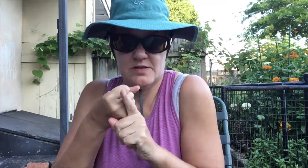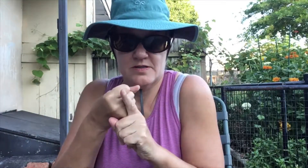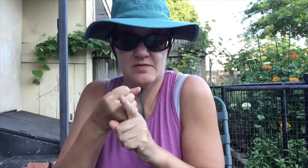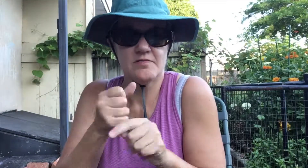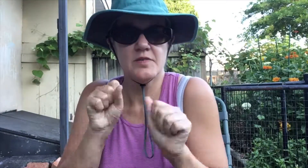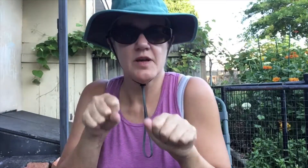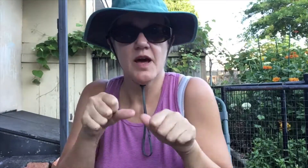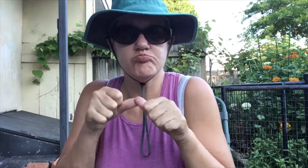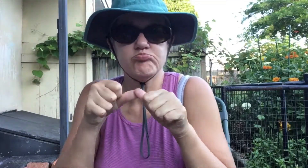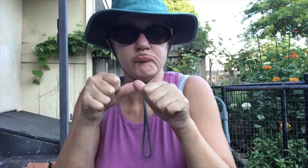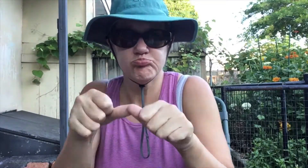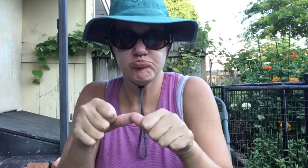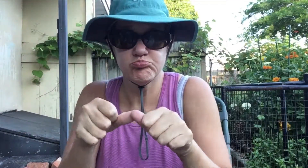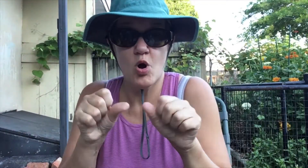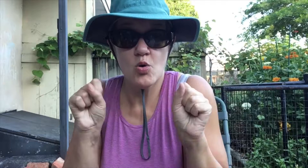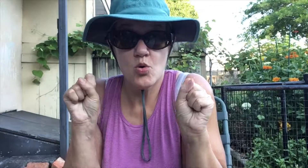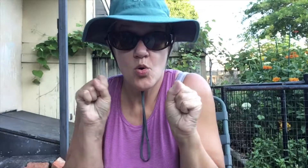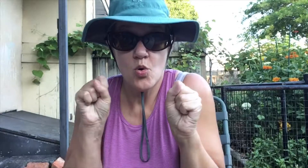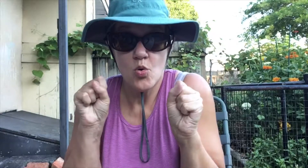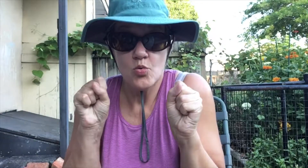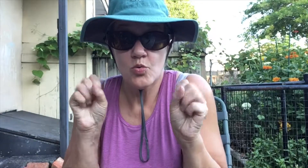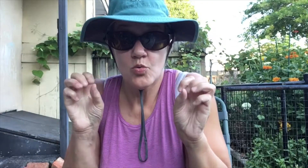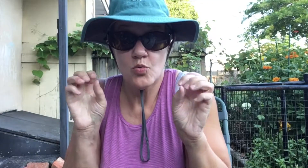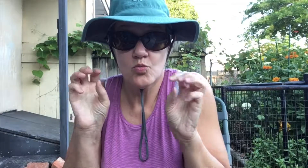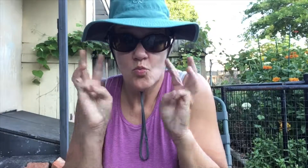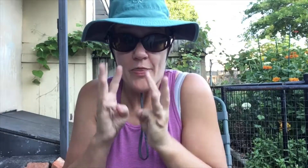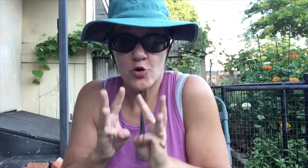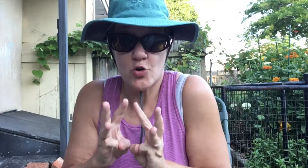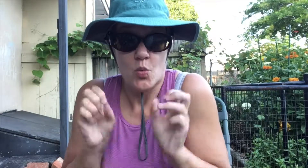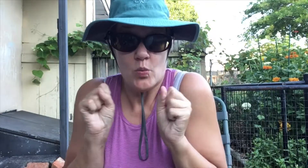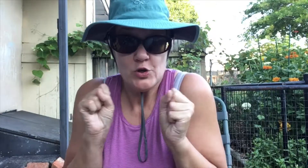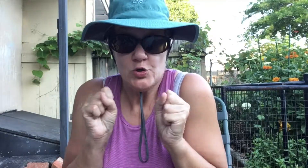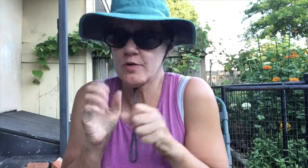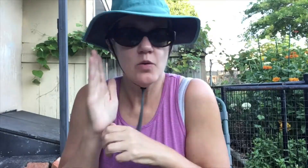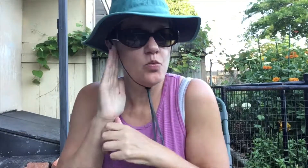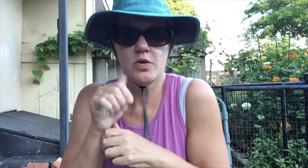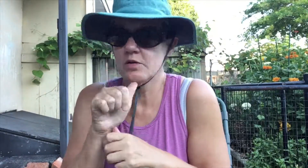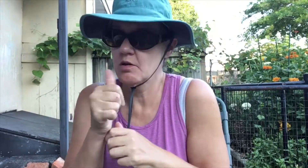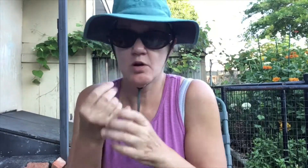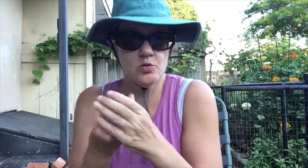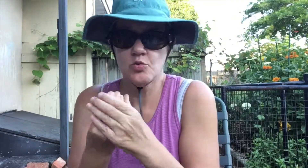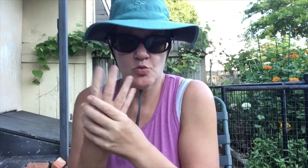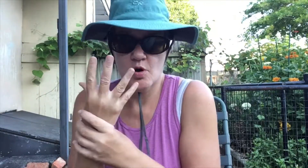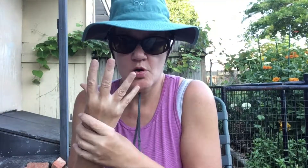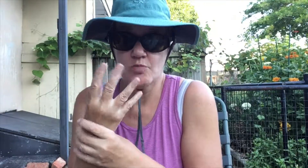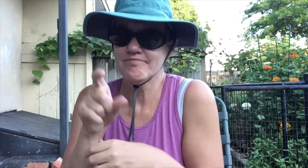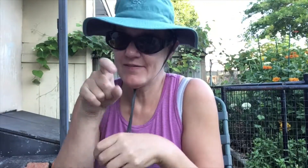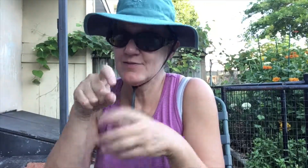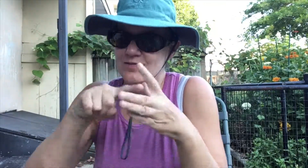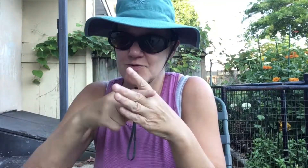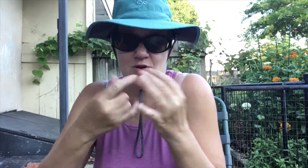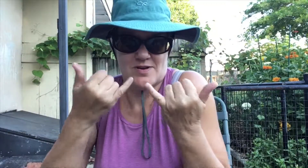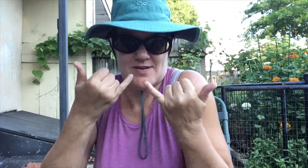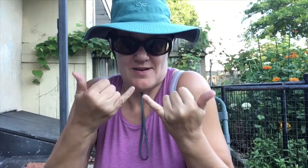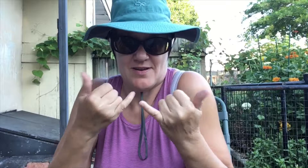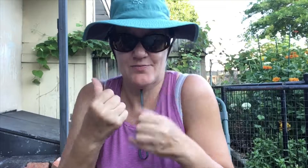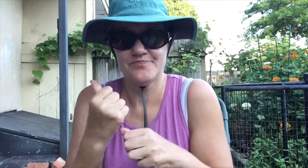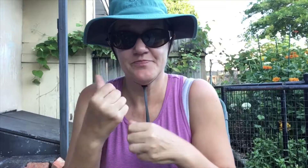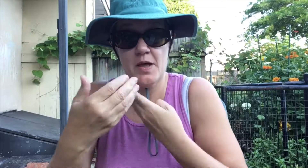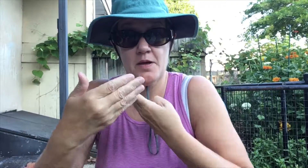to grow before the cold weather hits. Because once it gets cold, they're not going to grow anymore. So we have to start